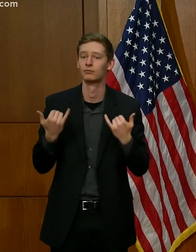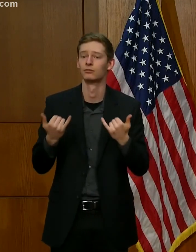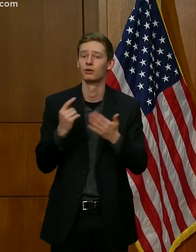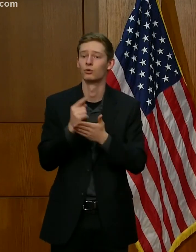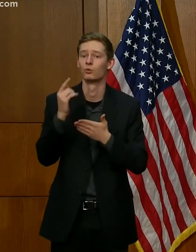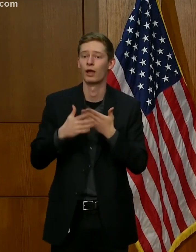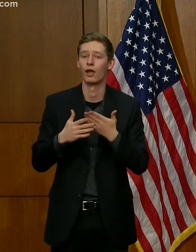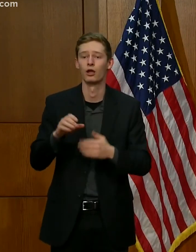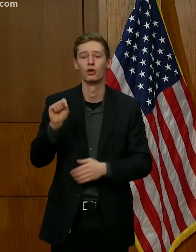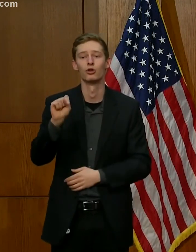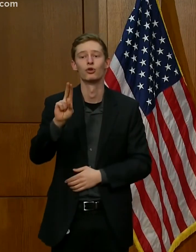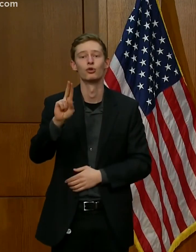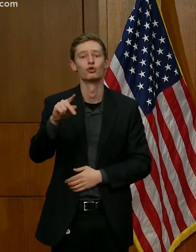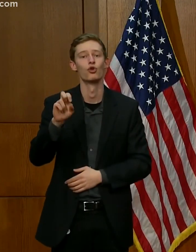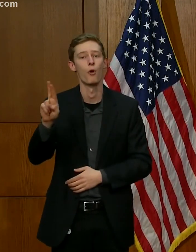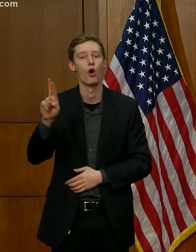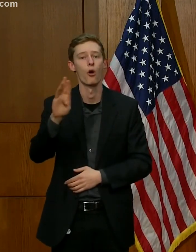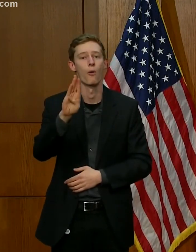Super Bowl.